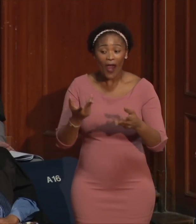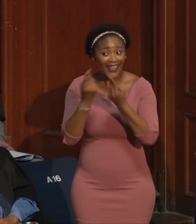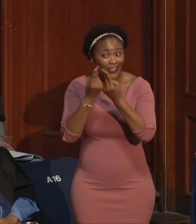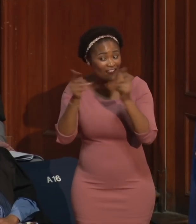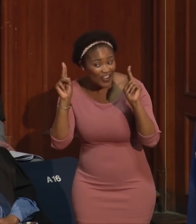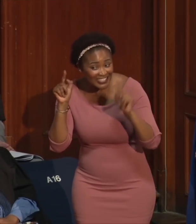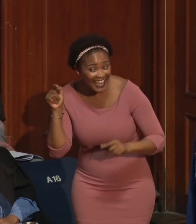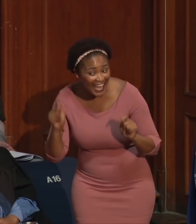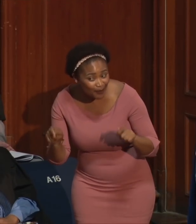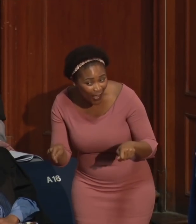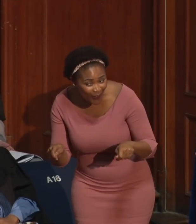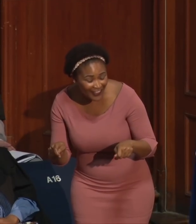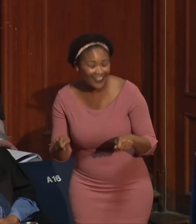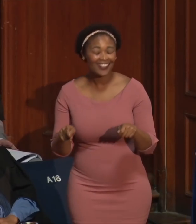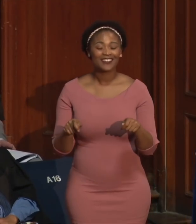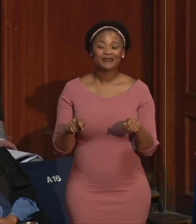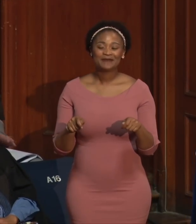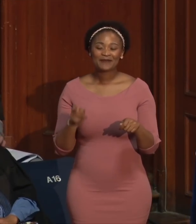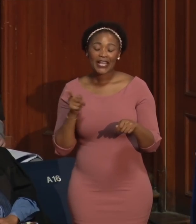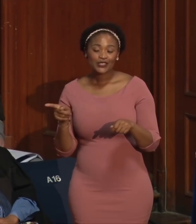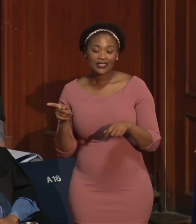Town. And that